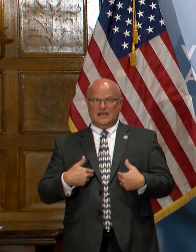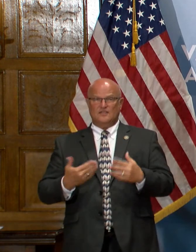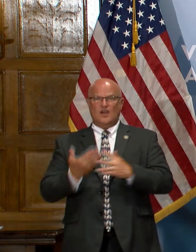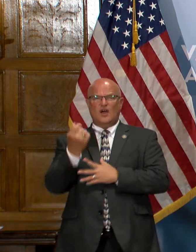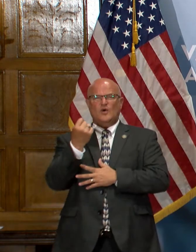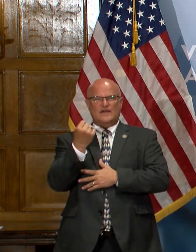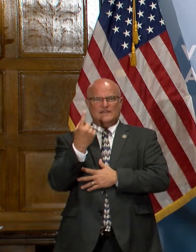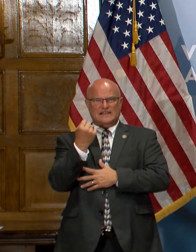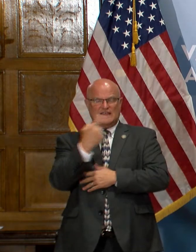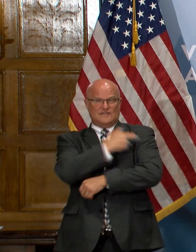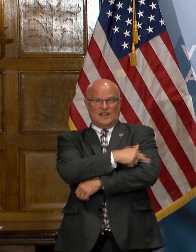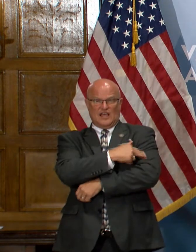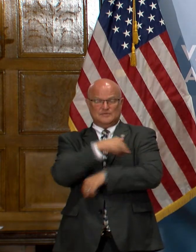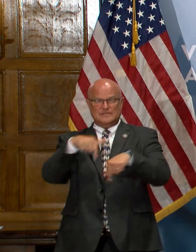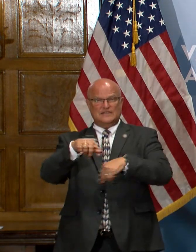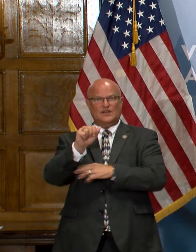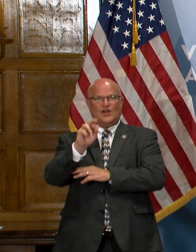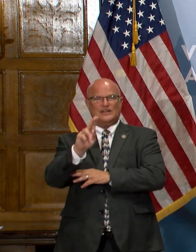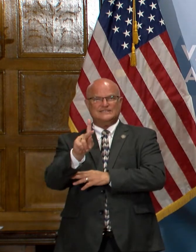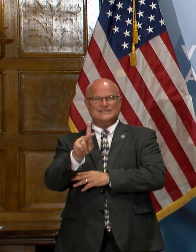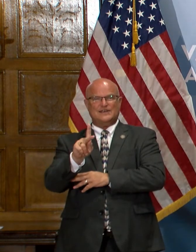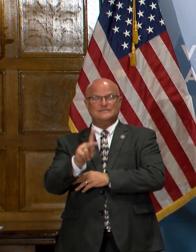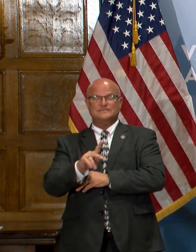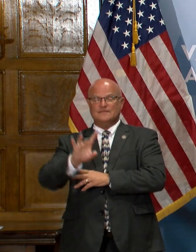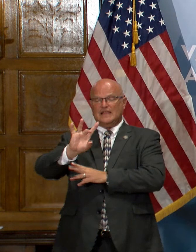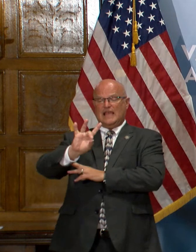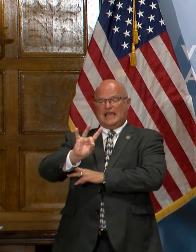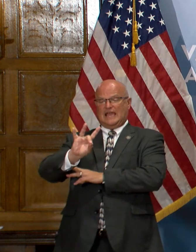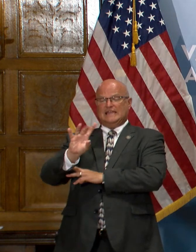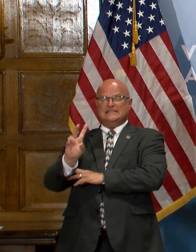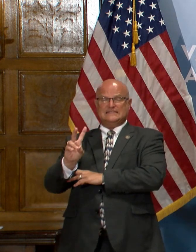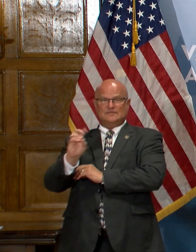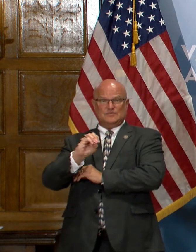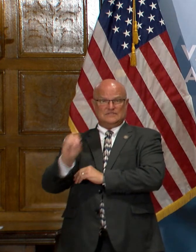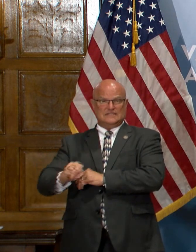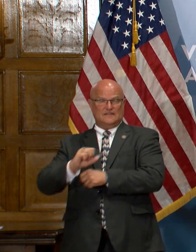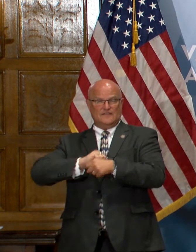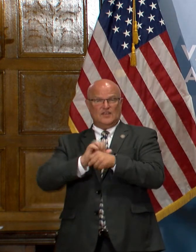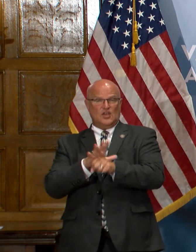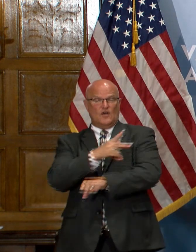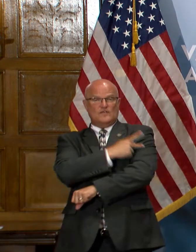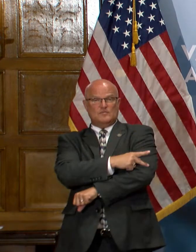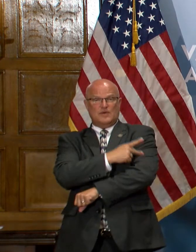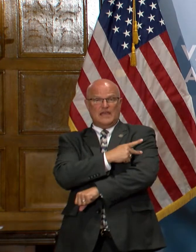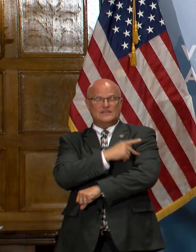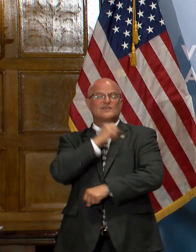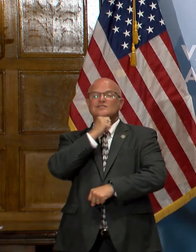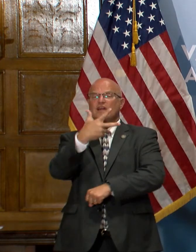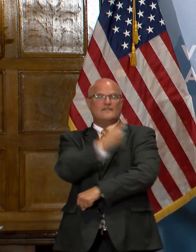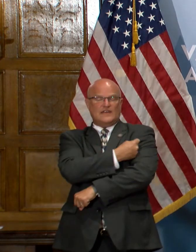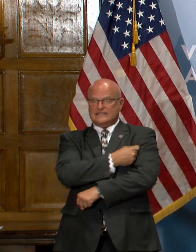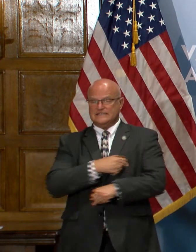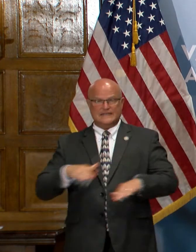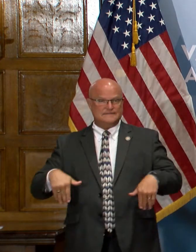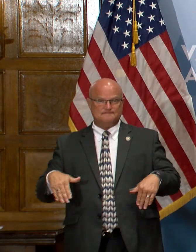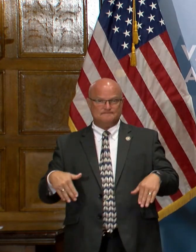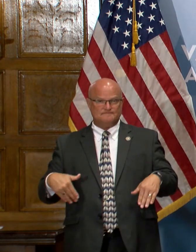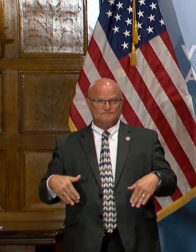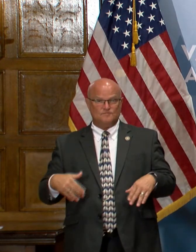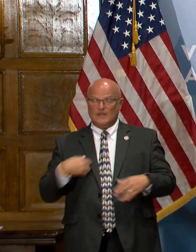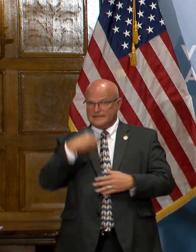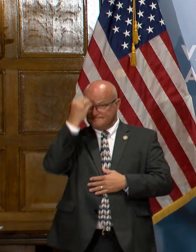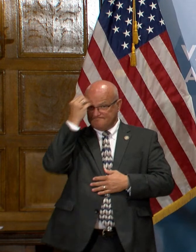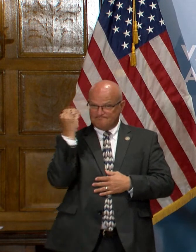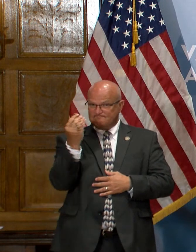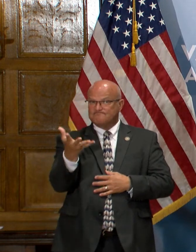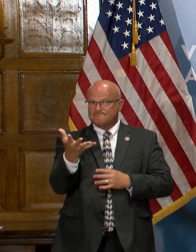hospitals in Arkansas, 87% of our hospitalized COVID patients are not vaccinated. And I can tell